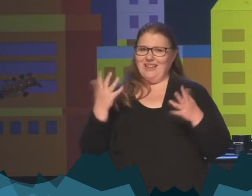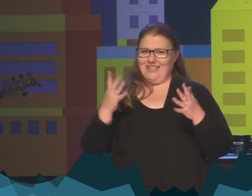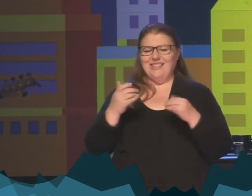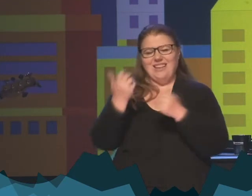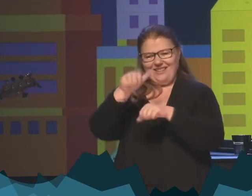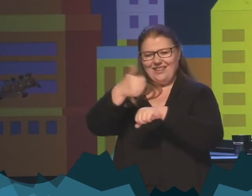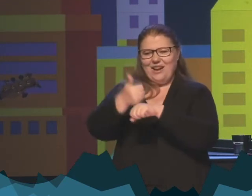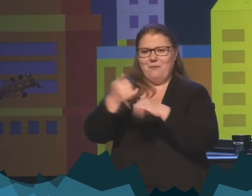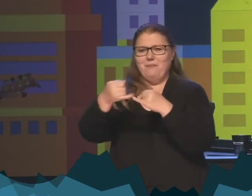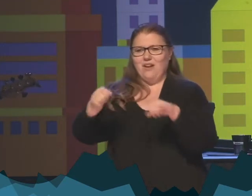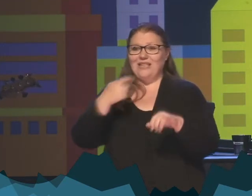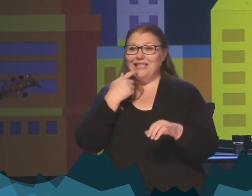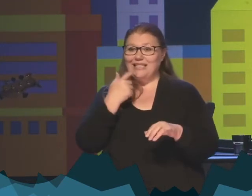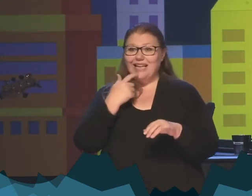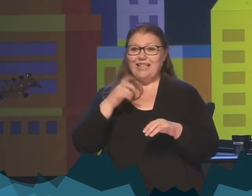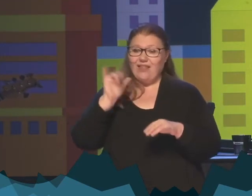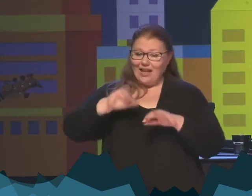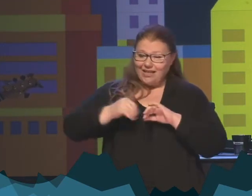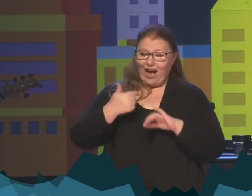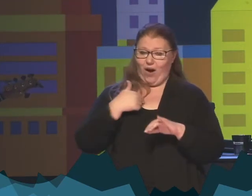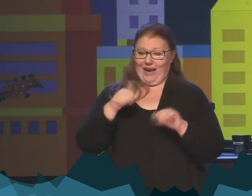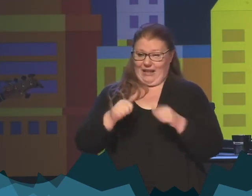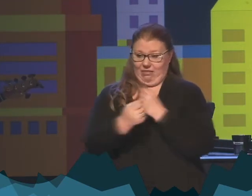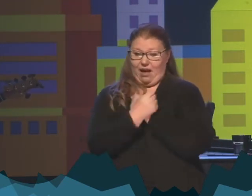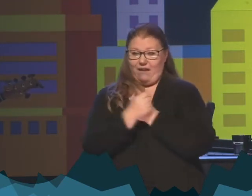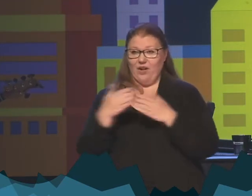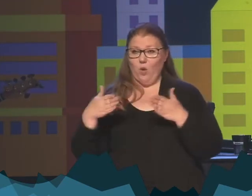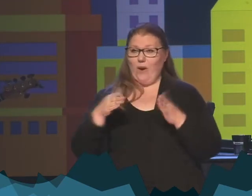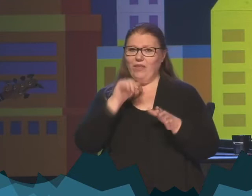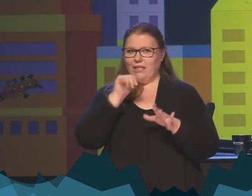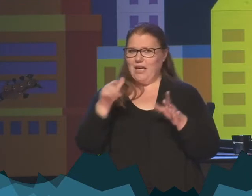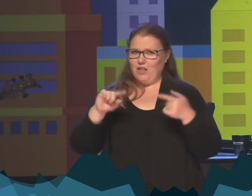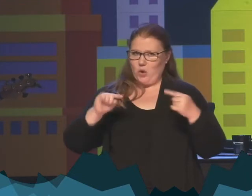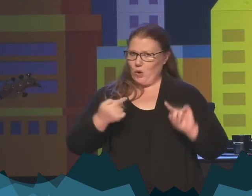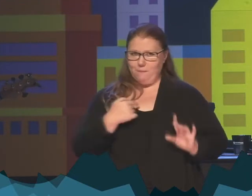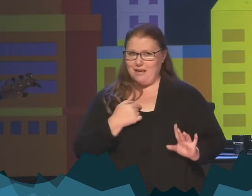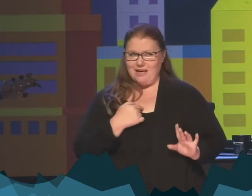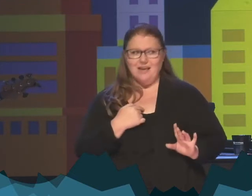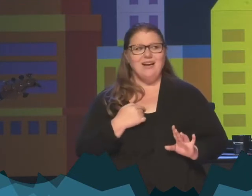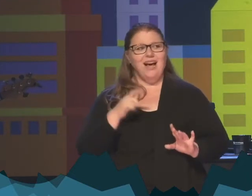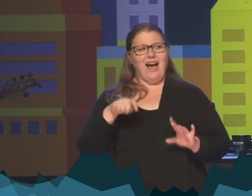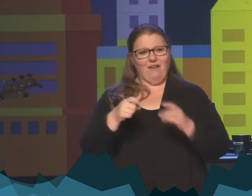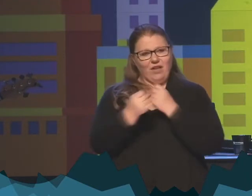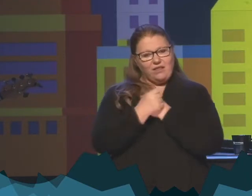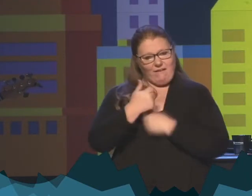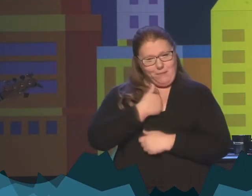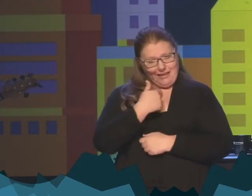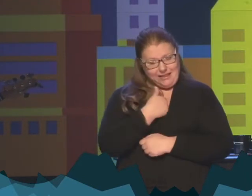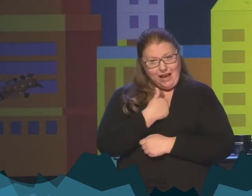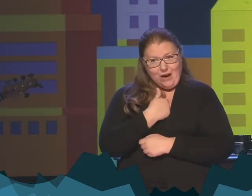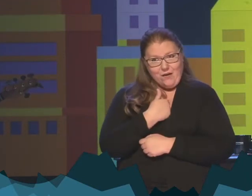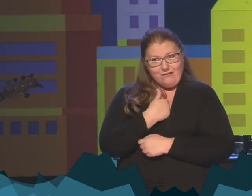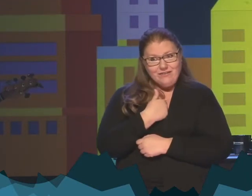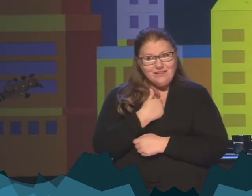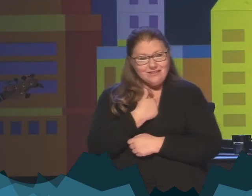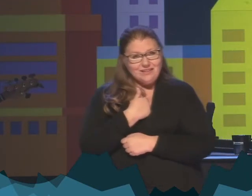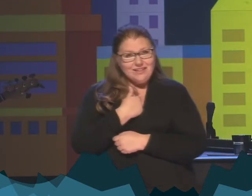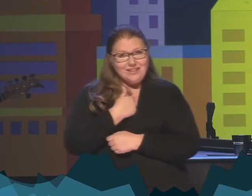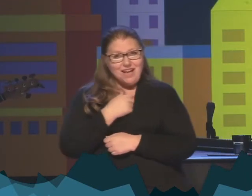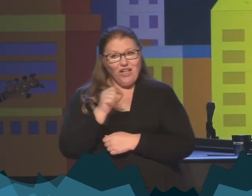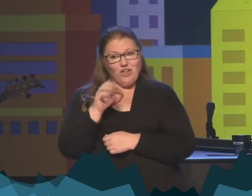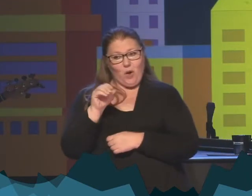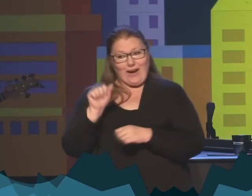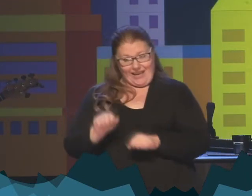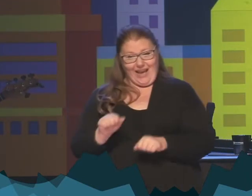a boundary that says, here's how I can love in a way that doesn't harm me because I have to love myself, right? So that I can love